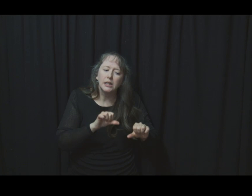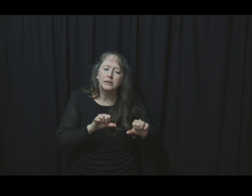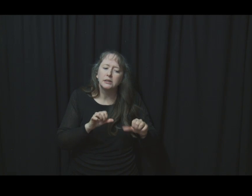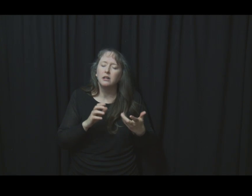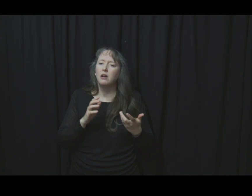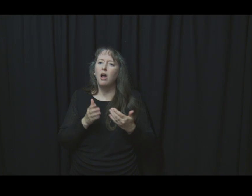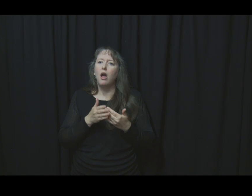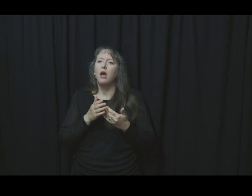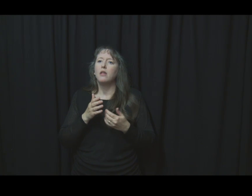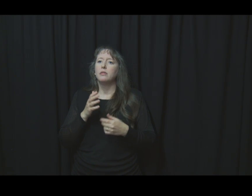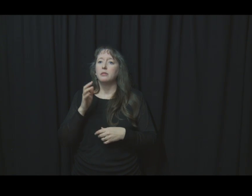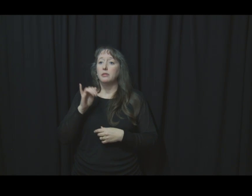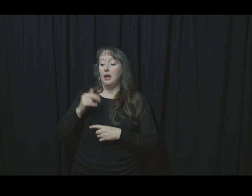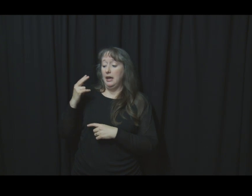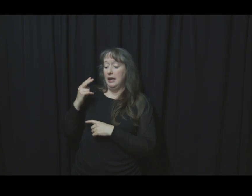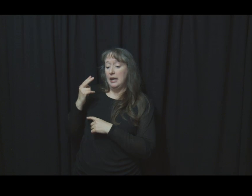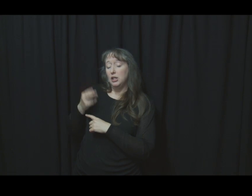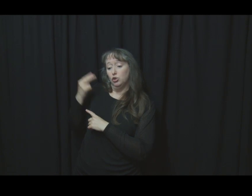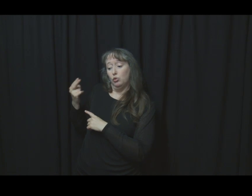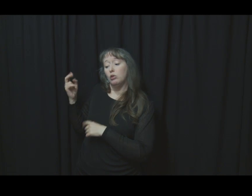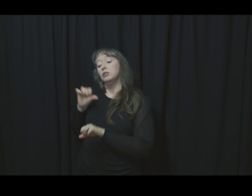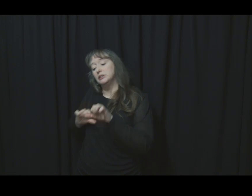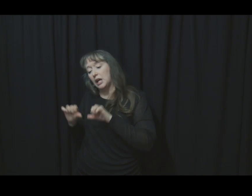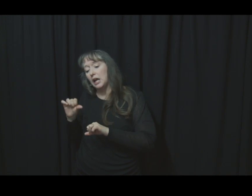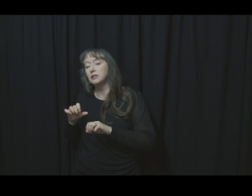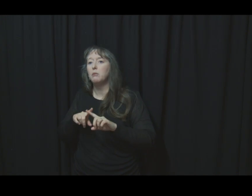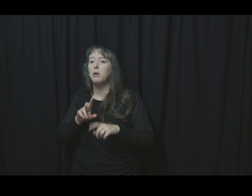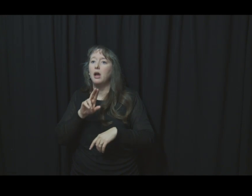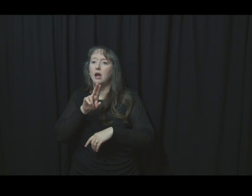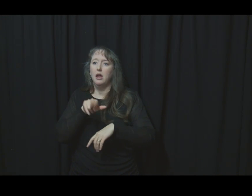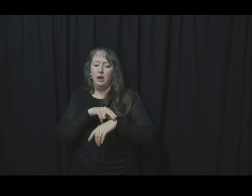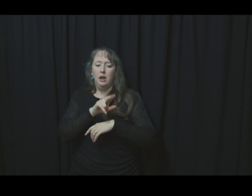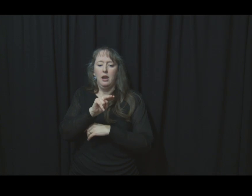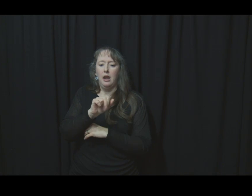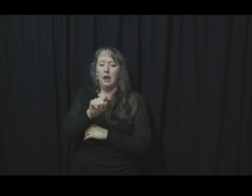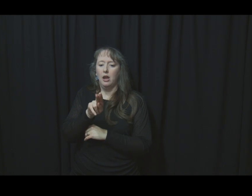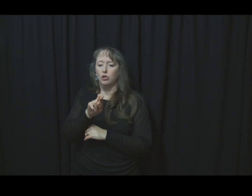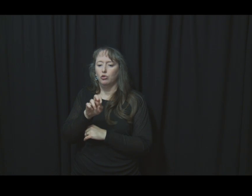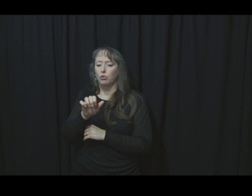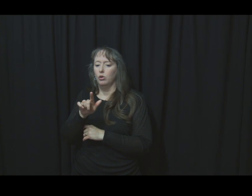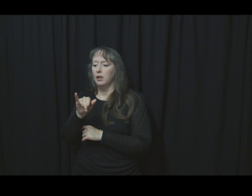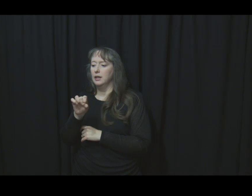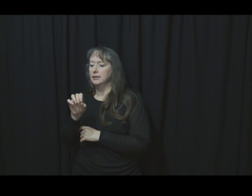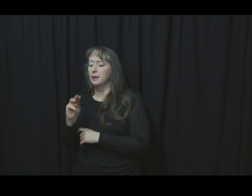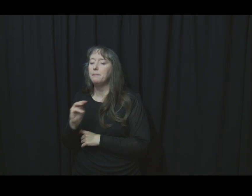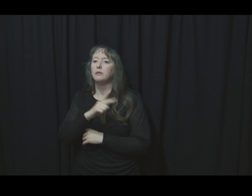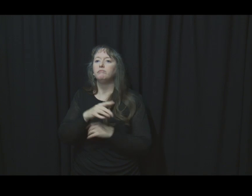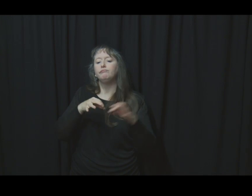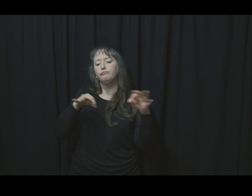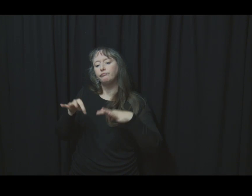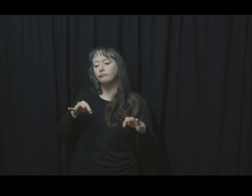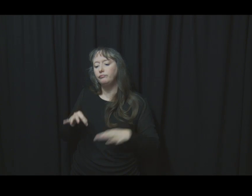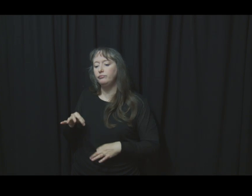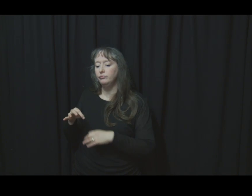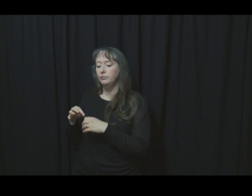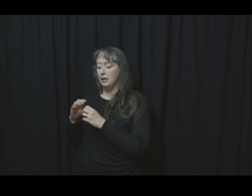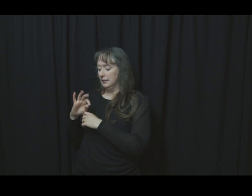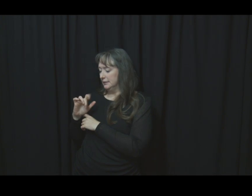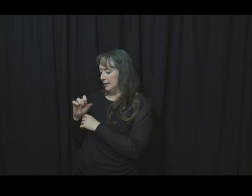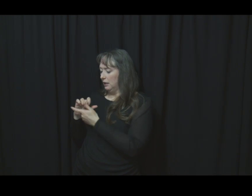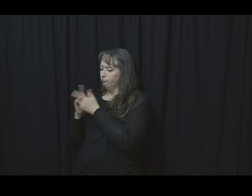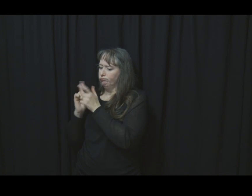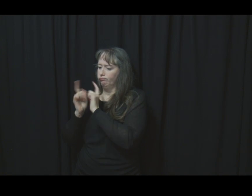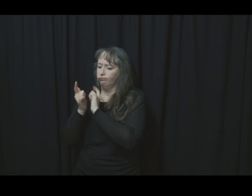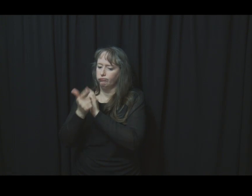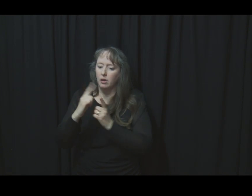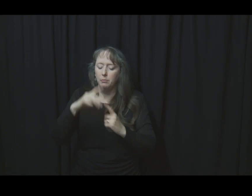define science as naturalism and outlaw the supernatural. They present molecules to man evolution as fact. They are imposing, I believe, the religion